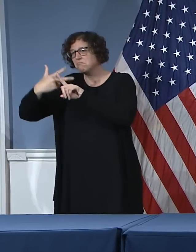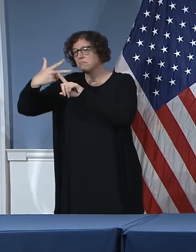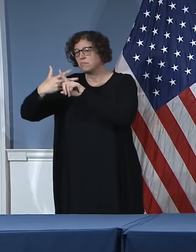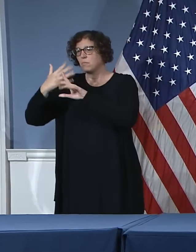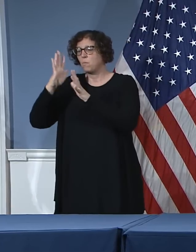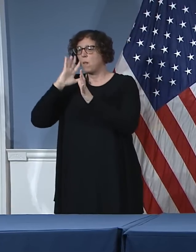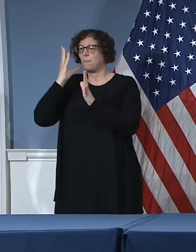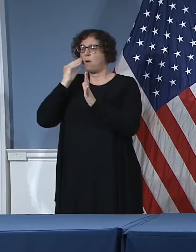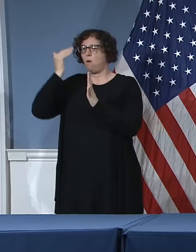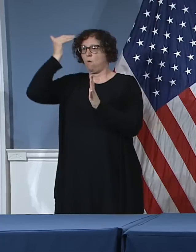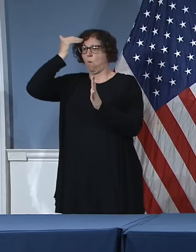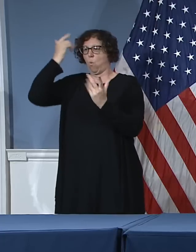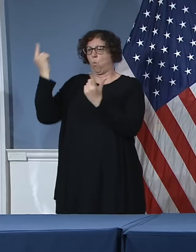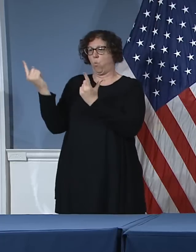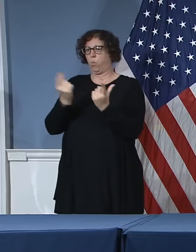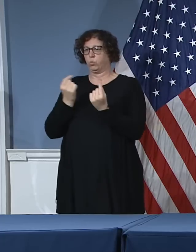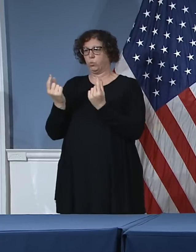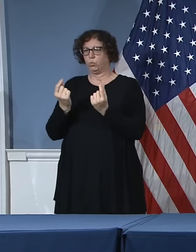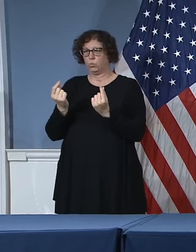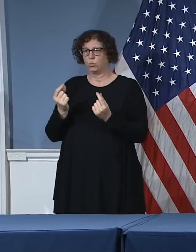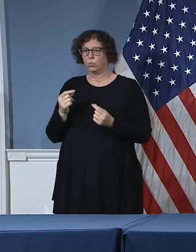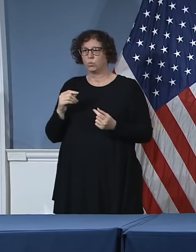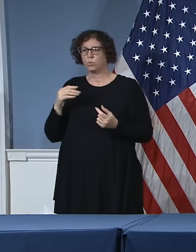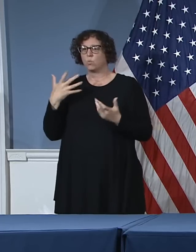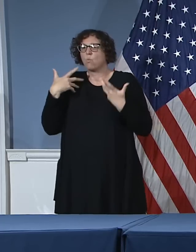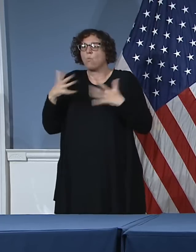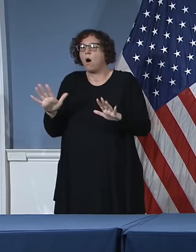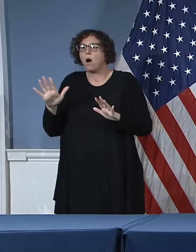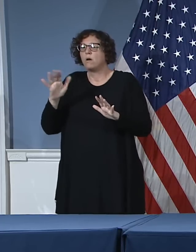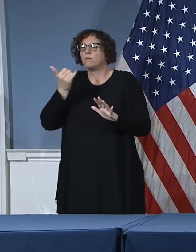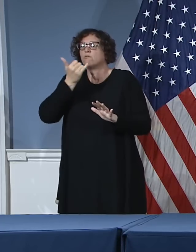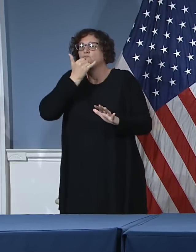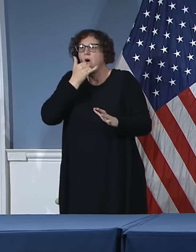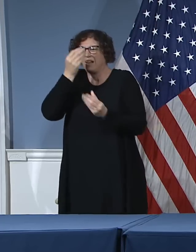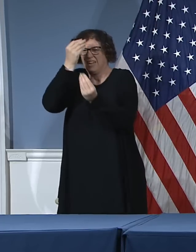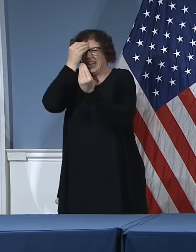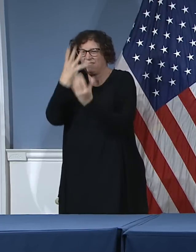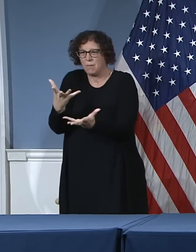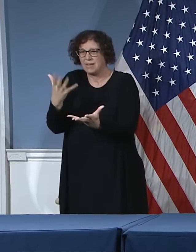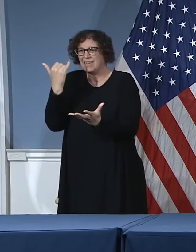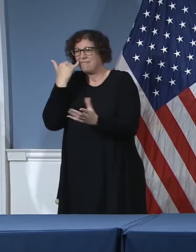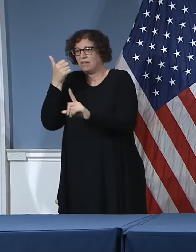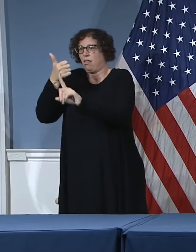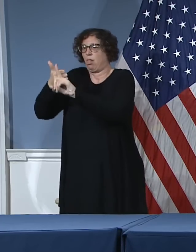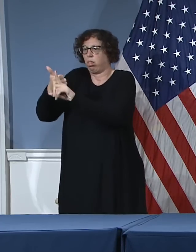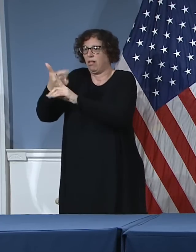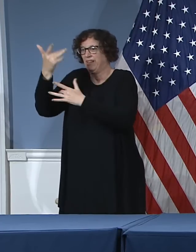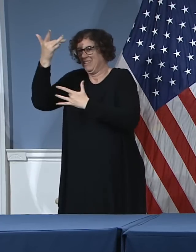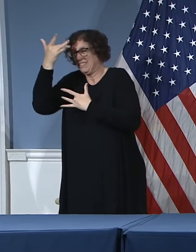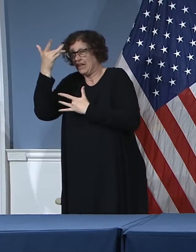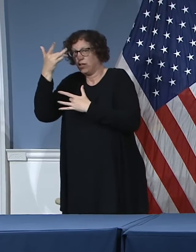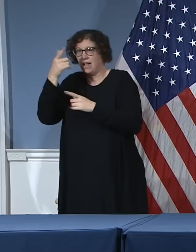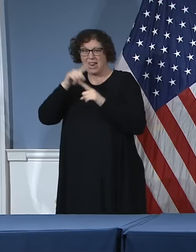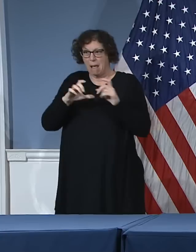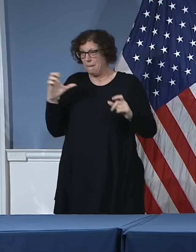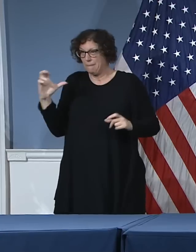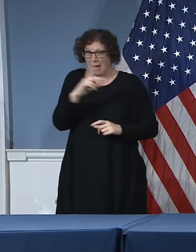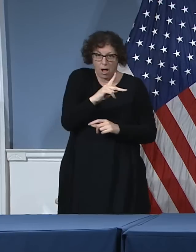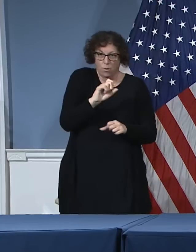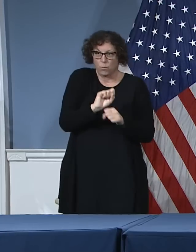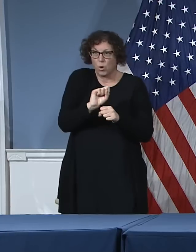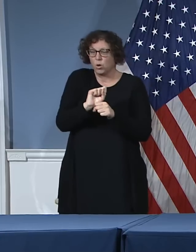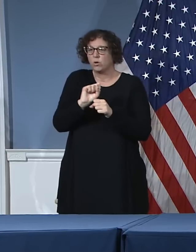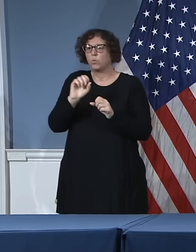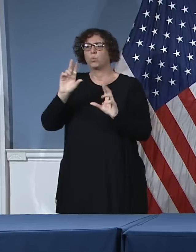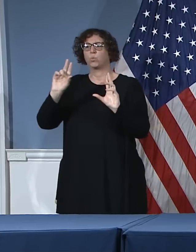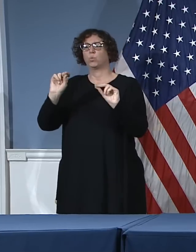work. They are coming back to work in the vast majority of cases, and soon. And we got to keep that in